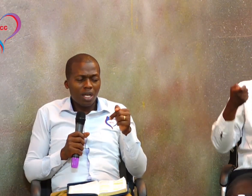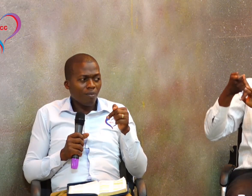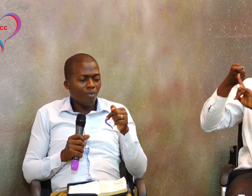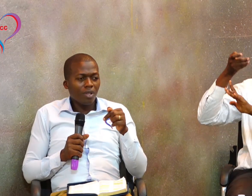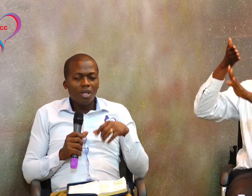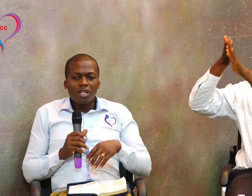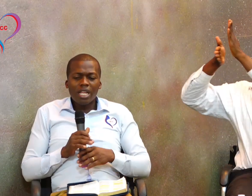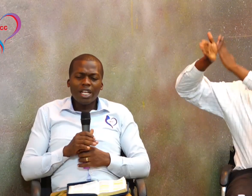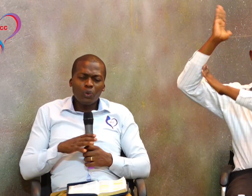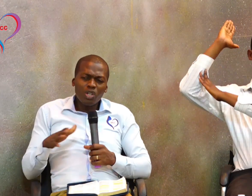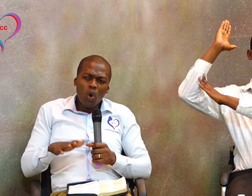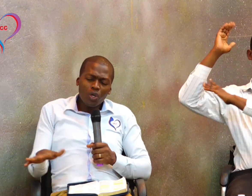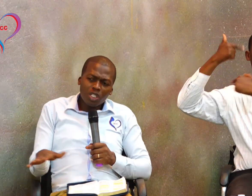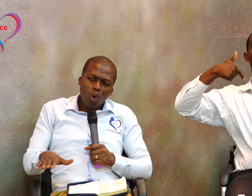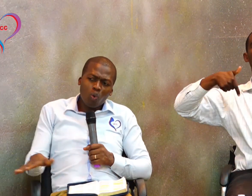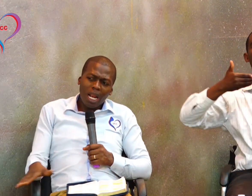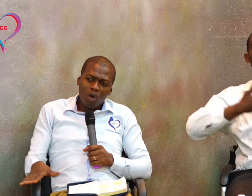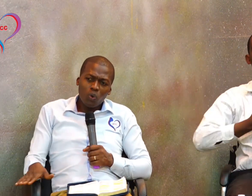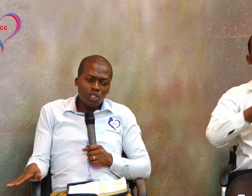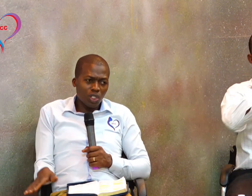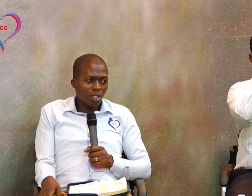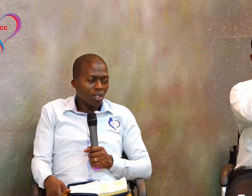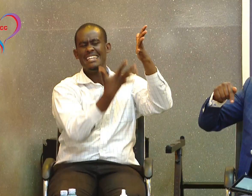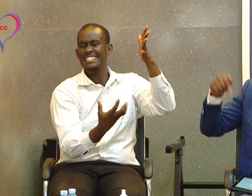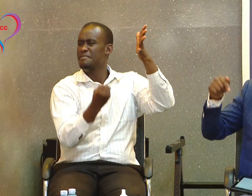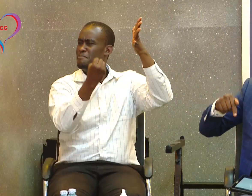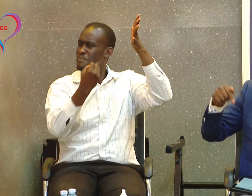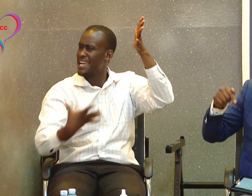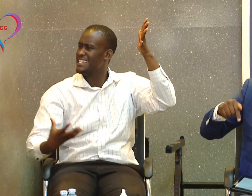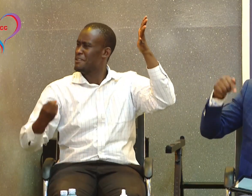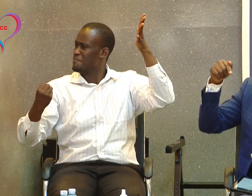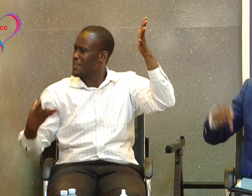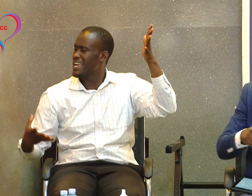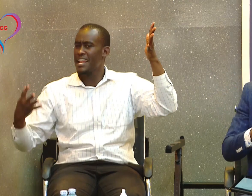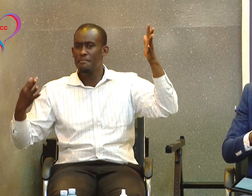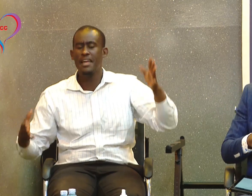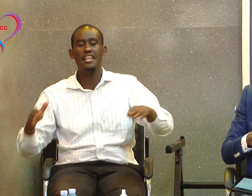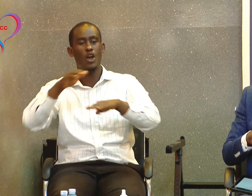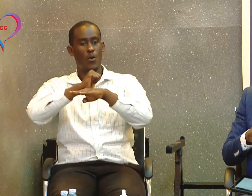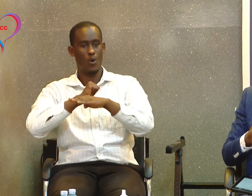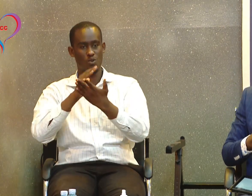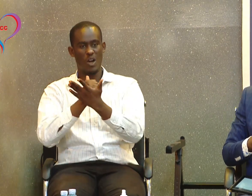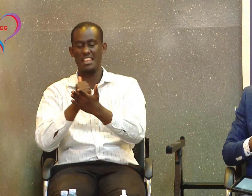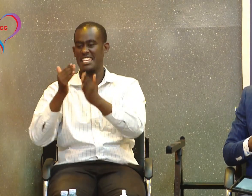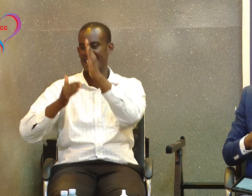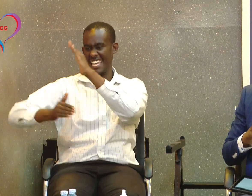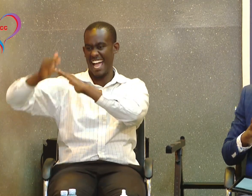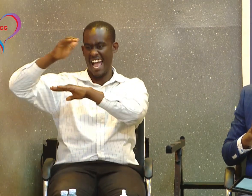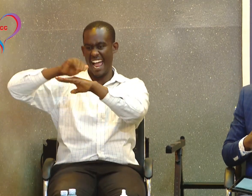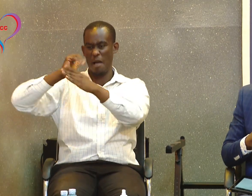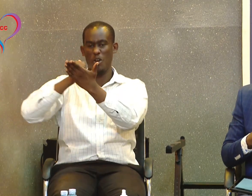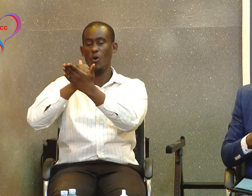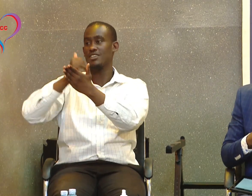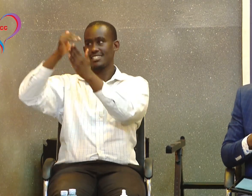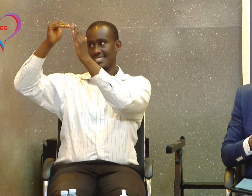many callings. Netuyina okuyitibwa okulala kungi. But this one is high because it is divine. Naye kuno ko kwe kwa